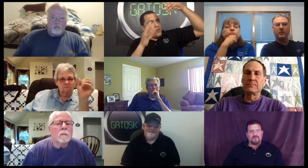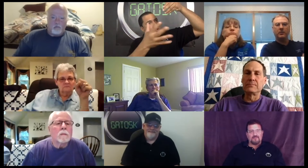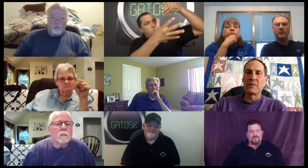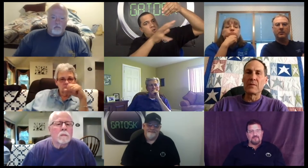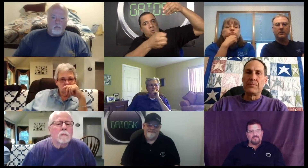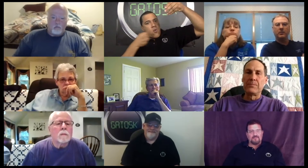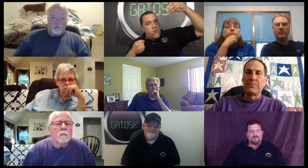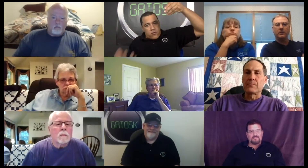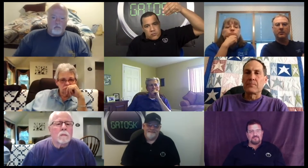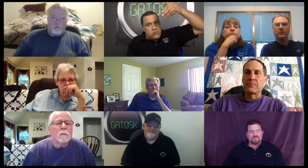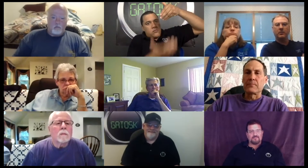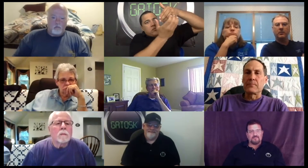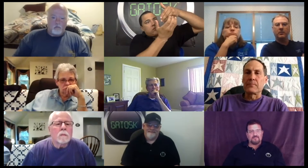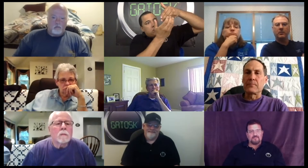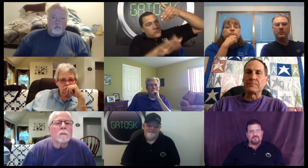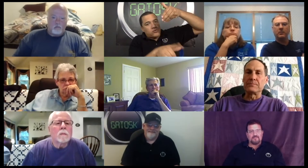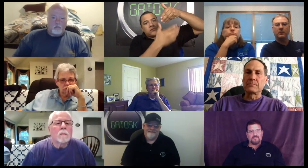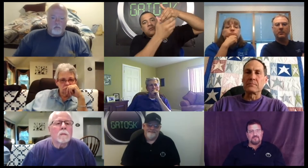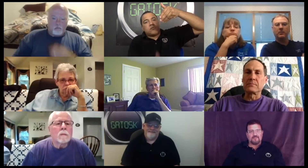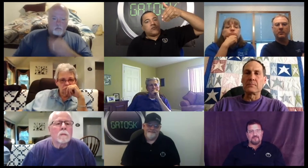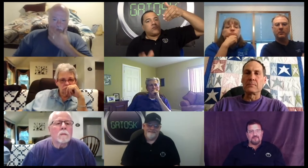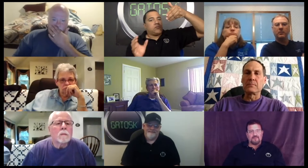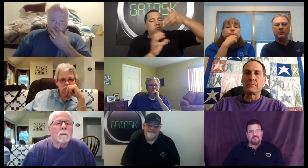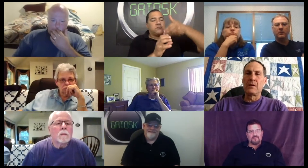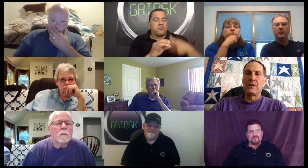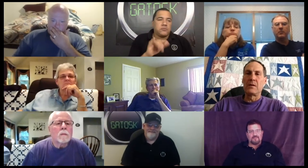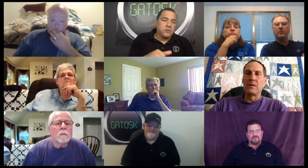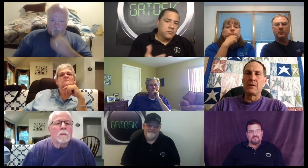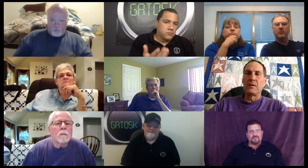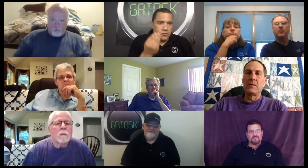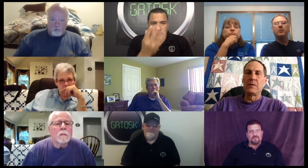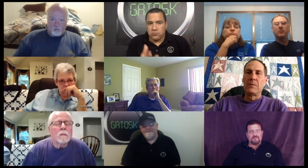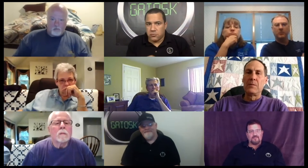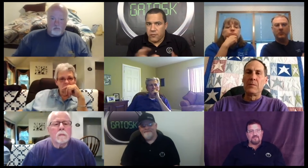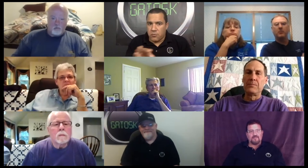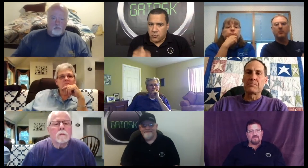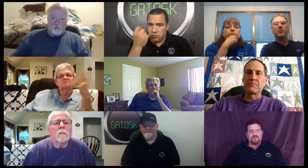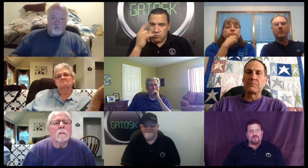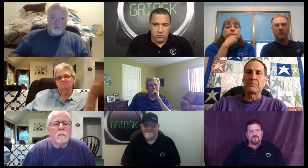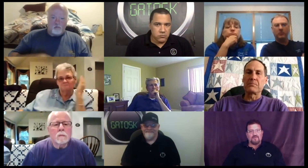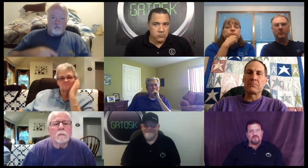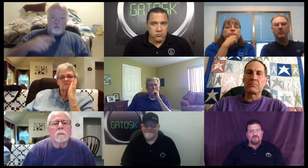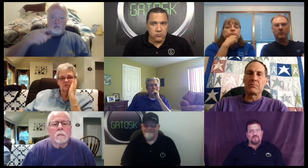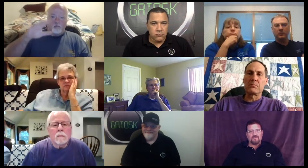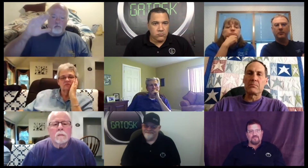active members will get to kind of be compressed, and they get to earn